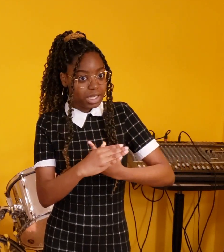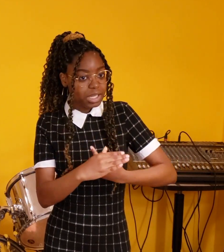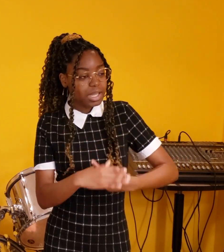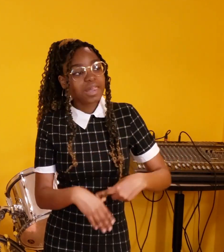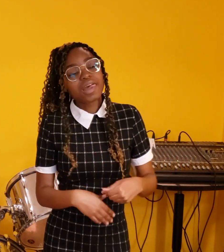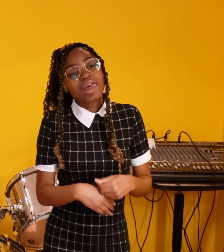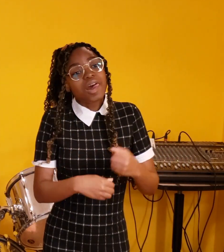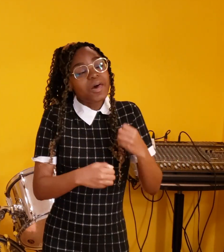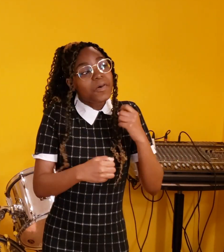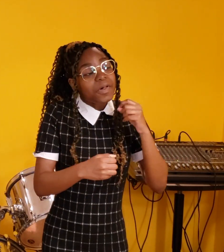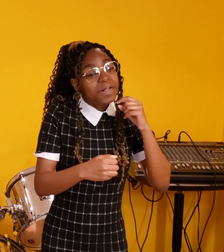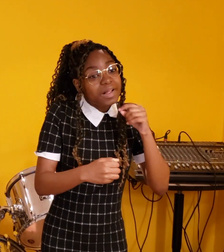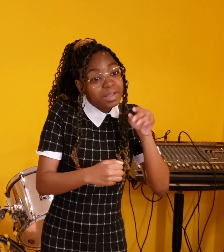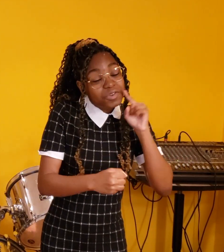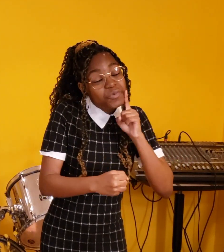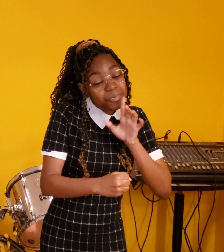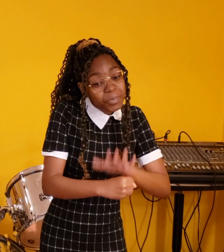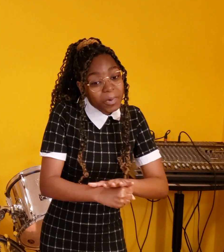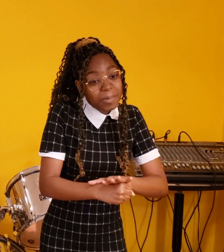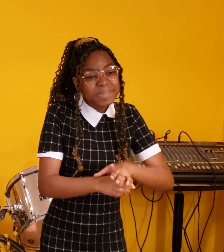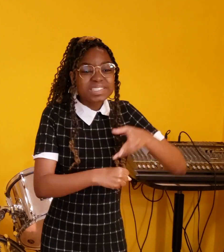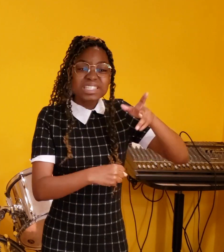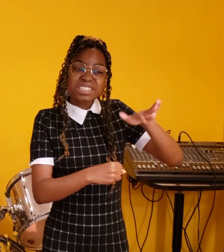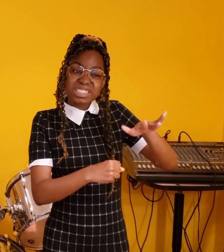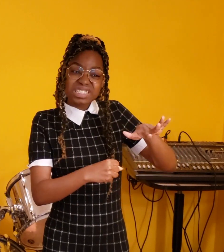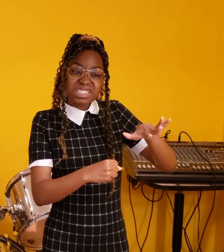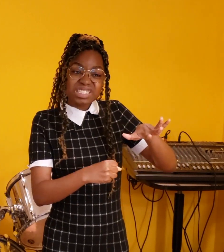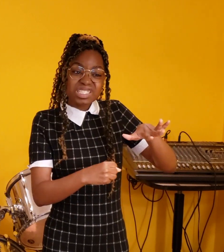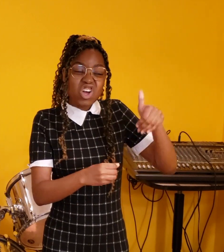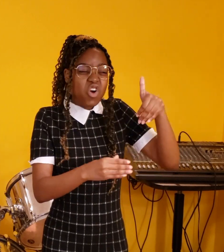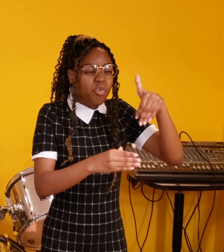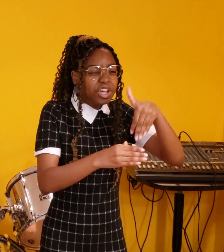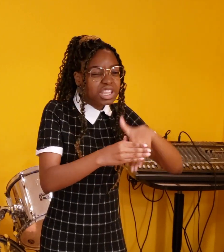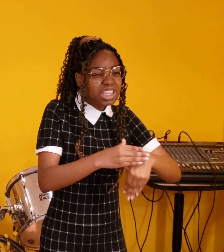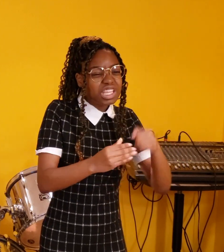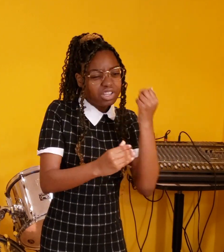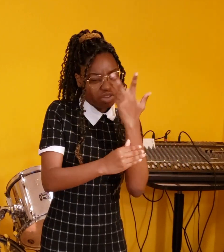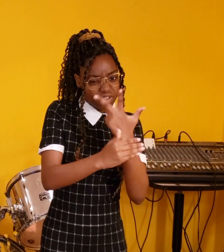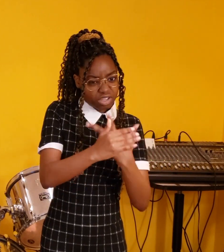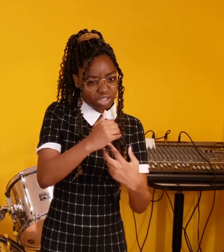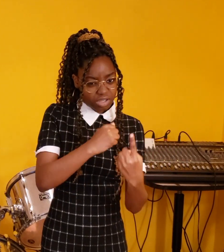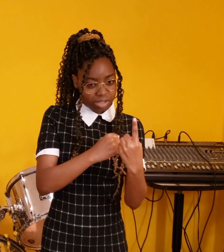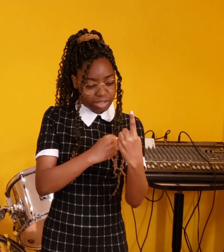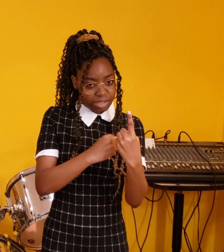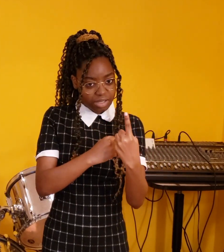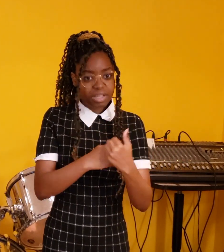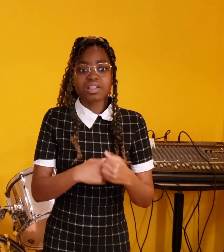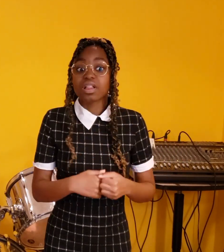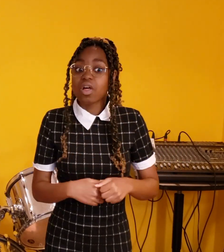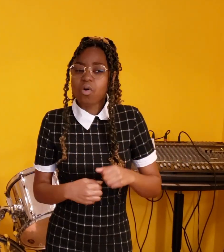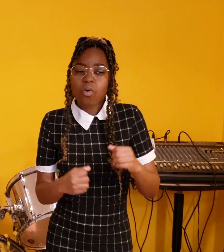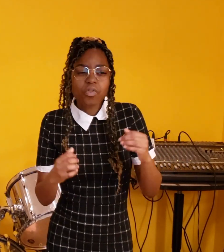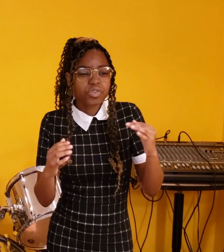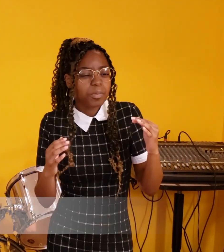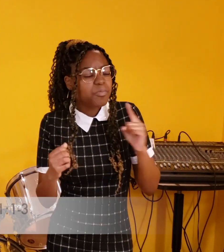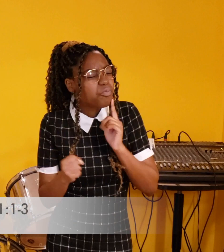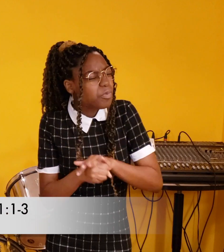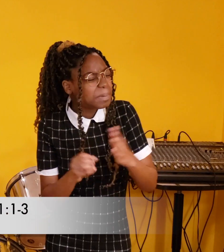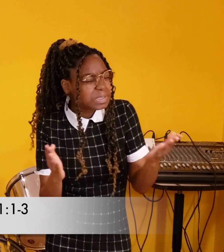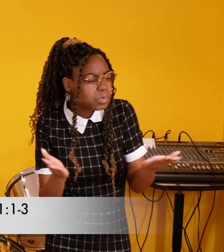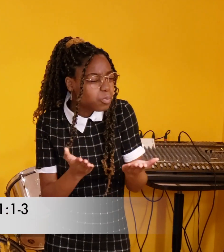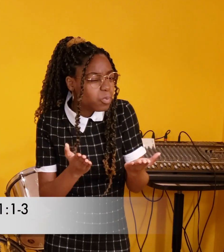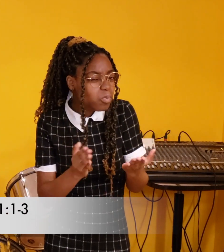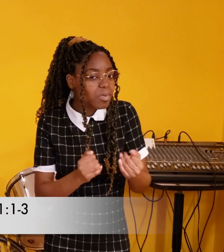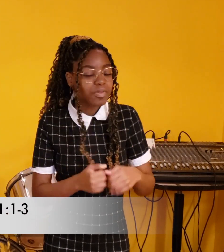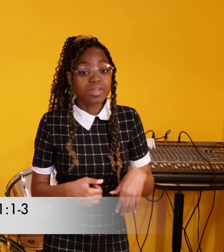the eternal councils of the triune God. What do I mean? What was the covenant? Look at what the Bible says, Titus 1, verses 1 to 3.